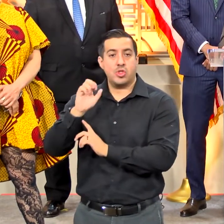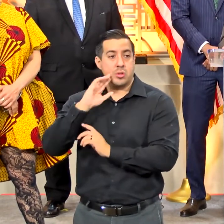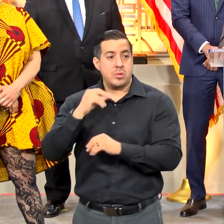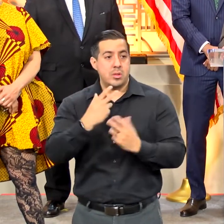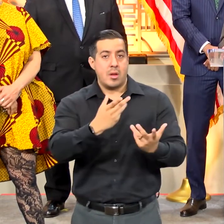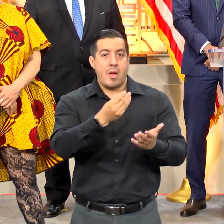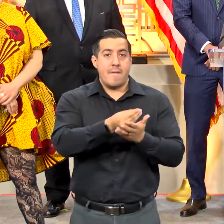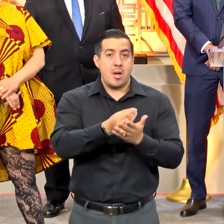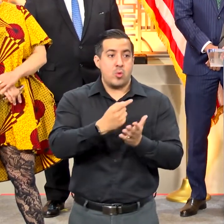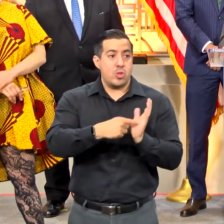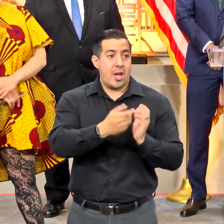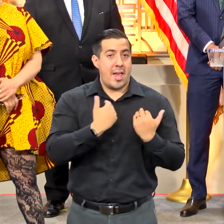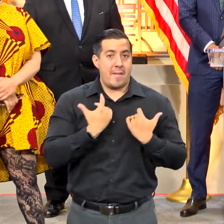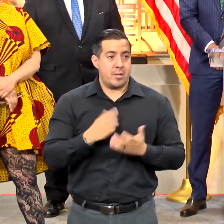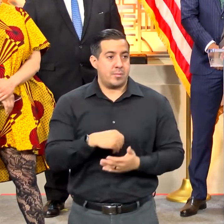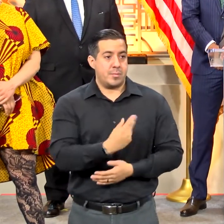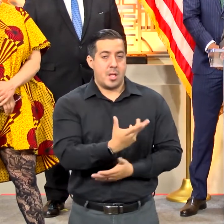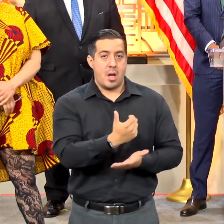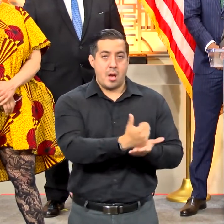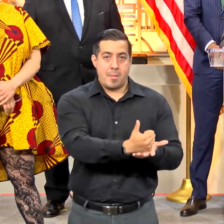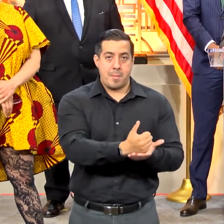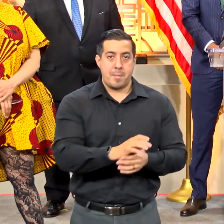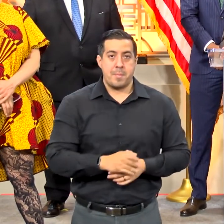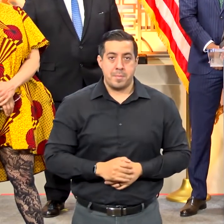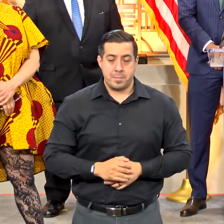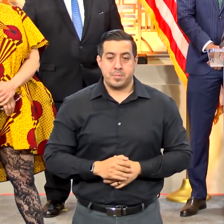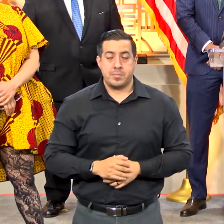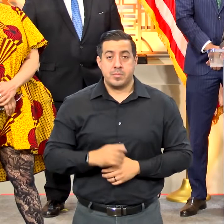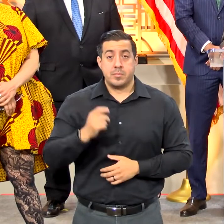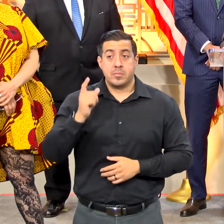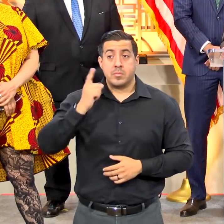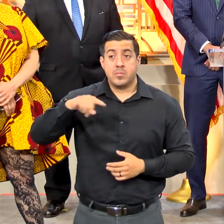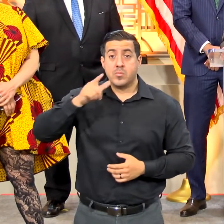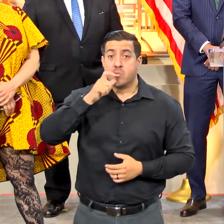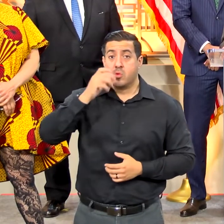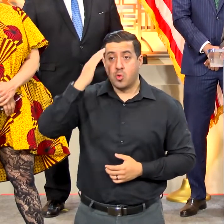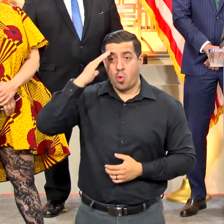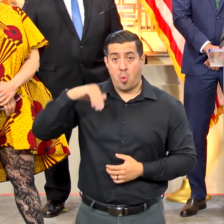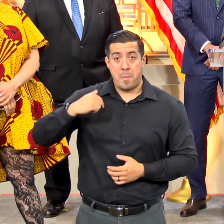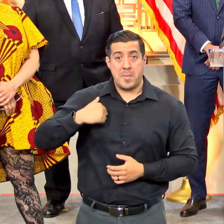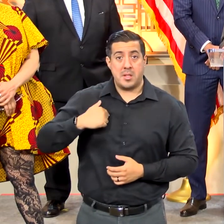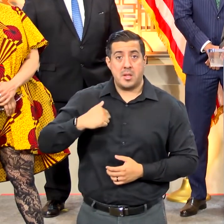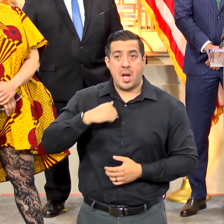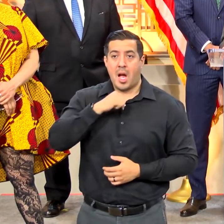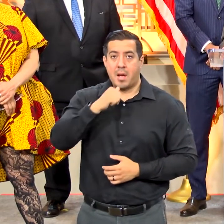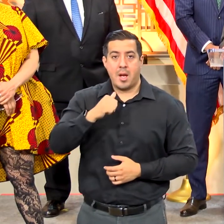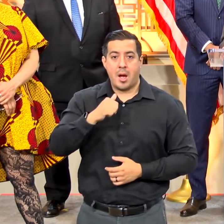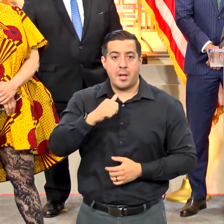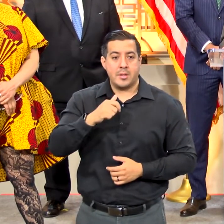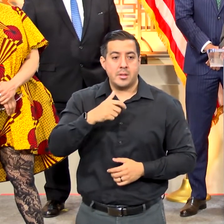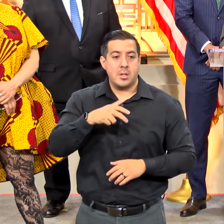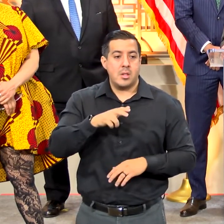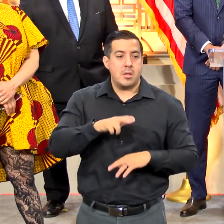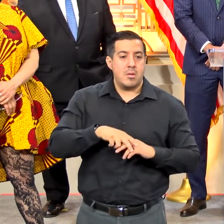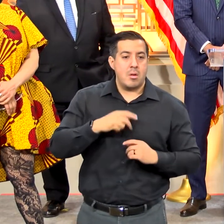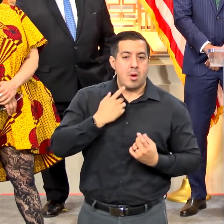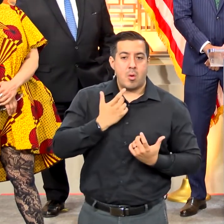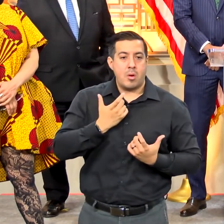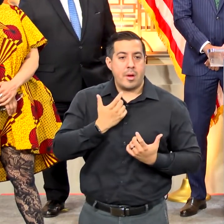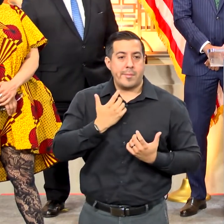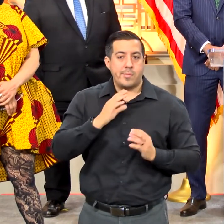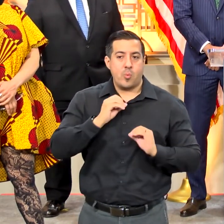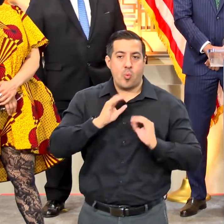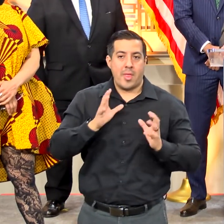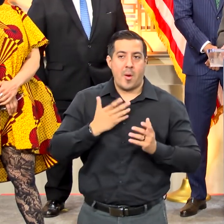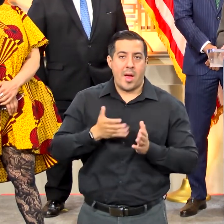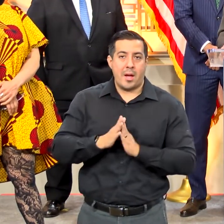what you have today. Those of you who know me know that I never sit down without an ask. And my ask today